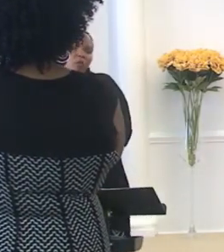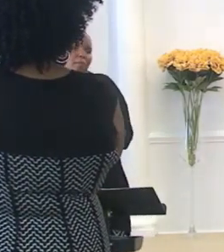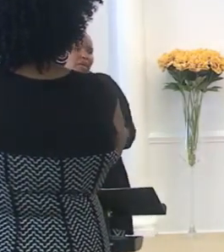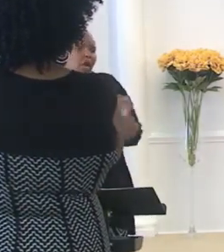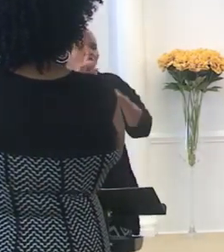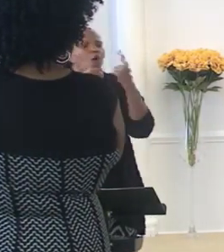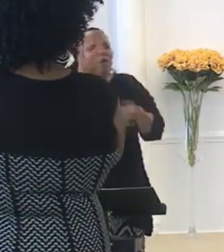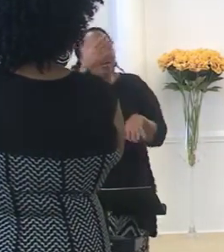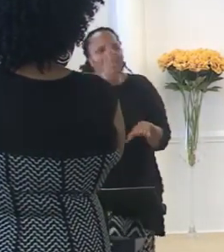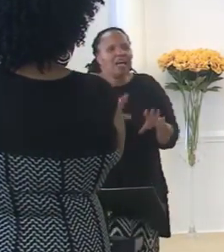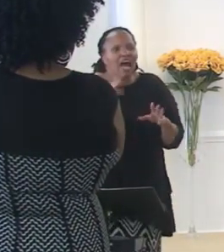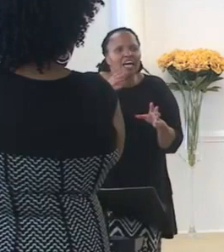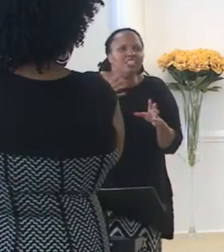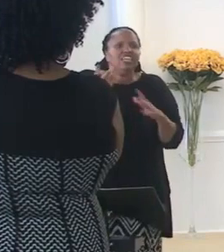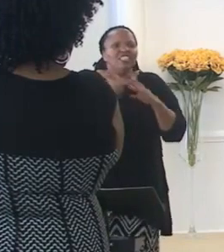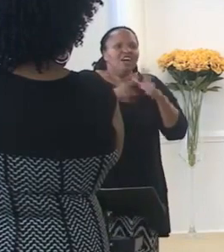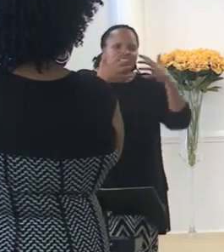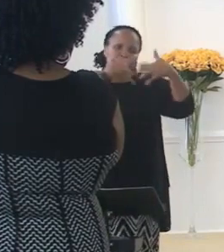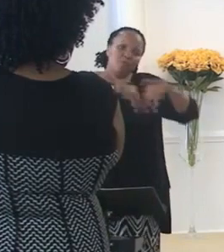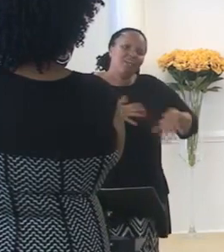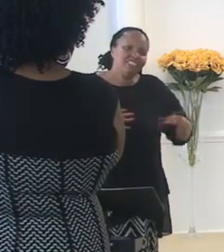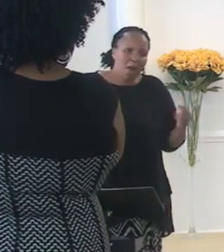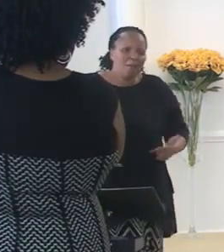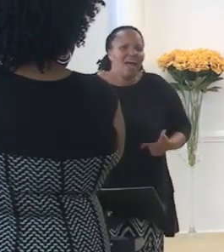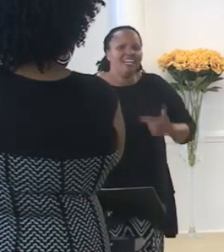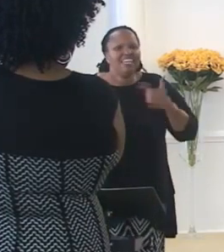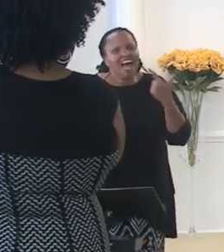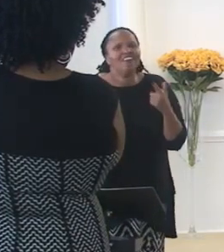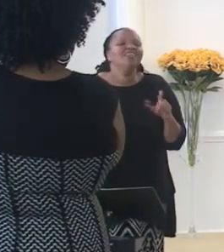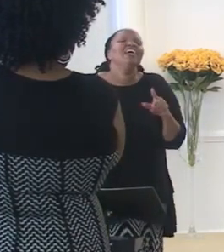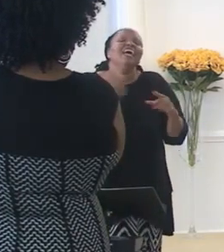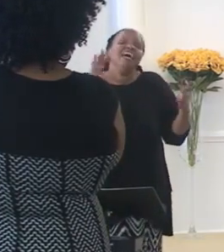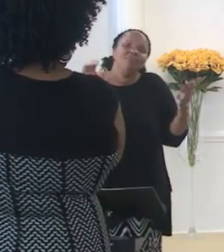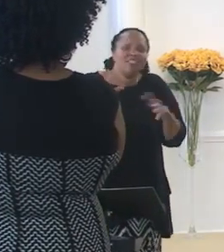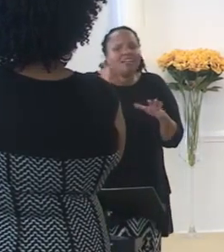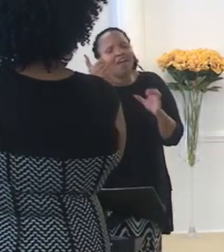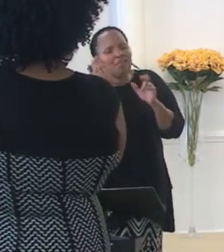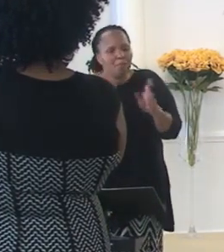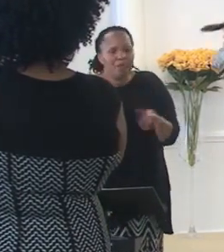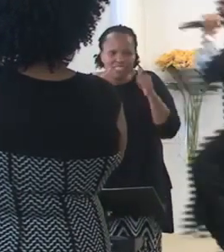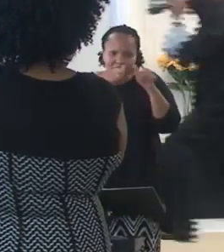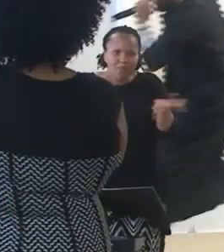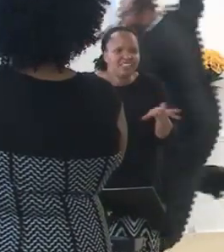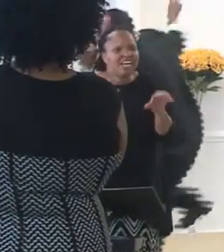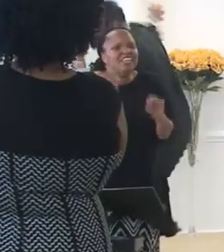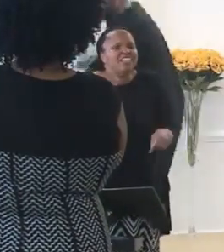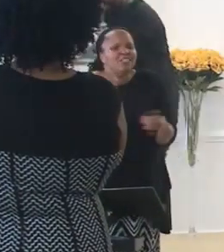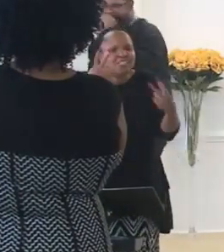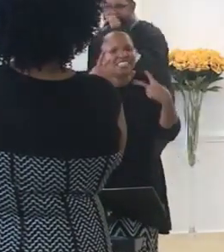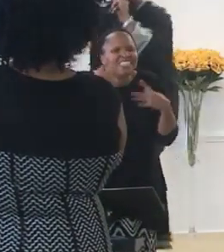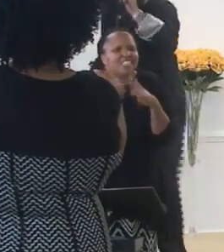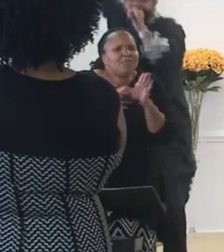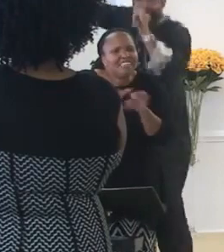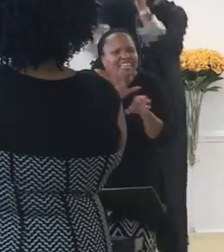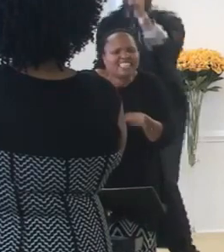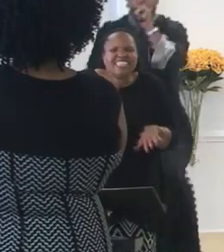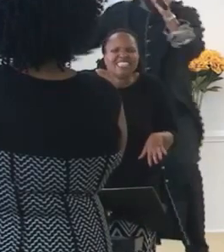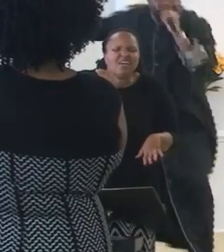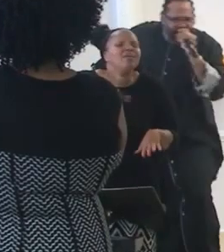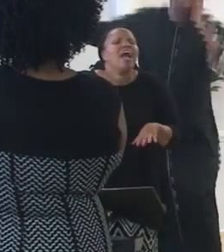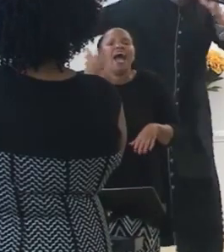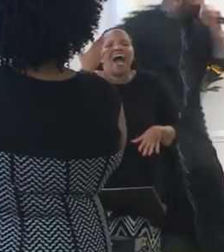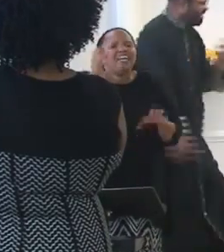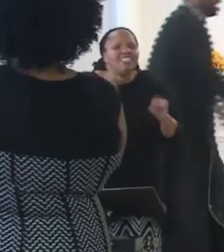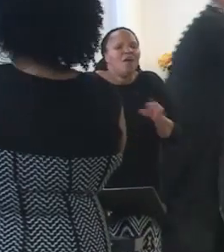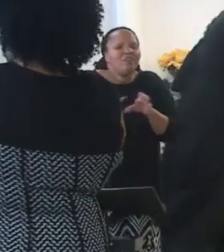God begin to break my life, it becomes another man's blessing. Because if you can see what it did to me, then I know